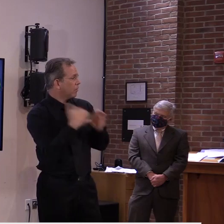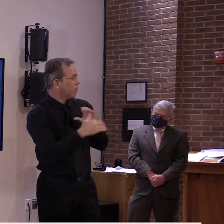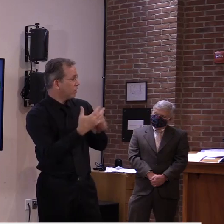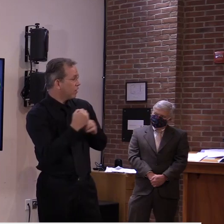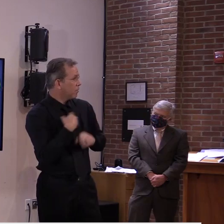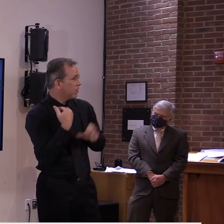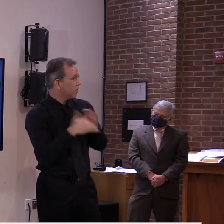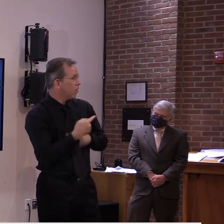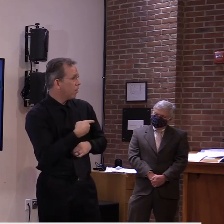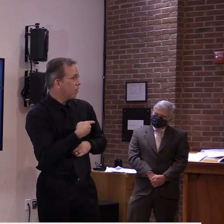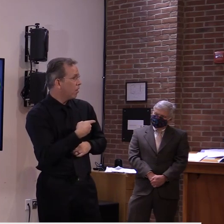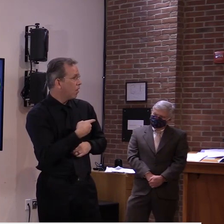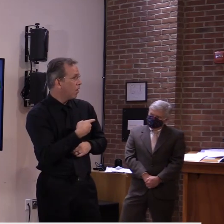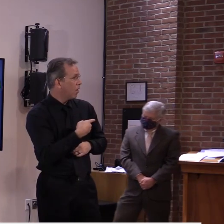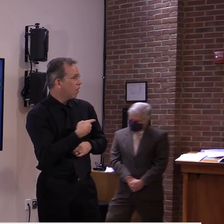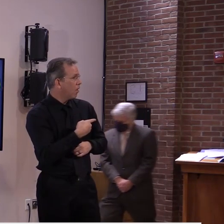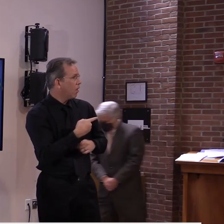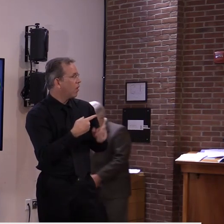mistakenly?